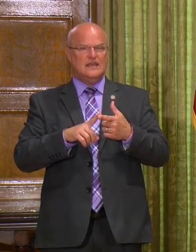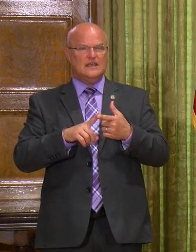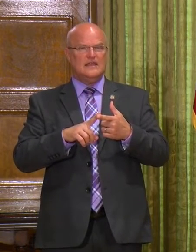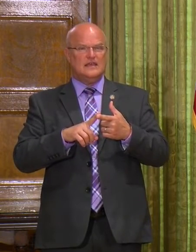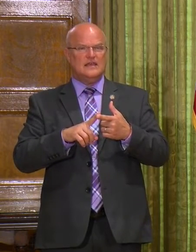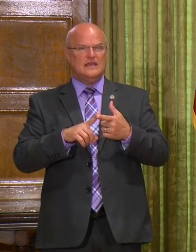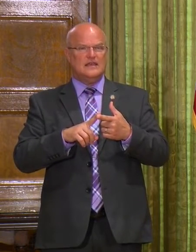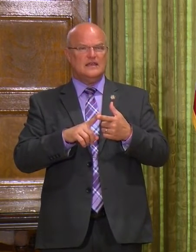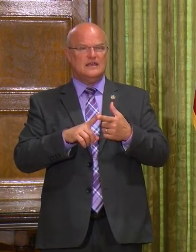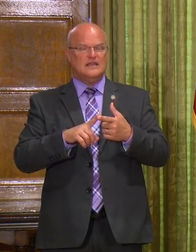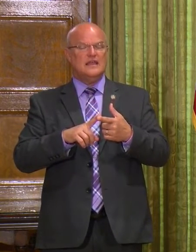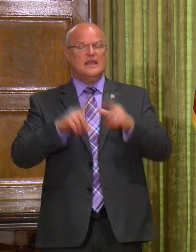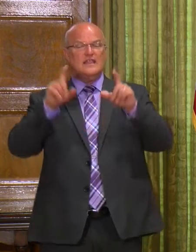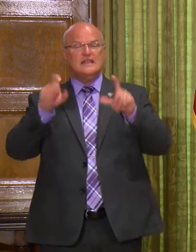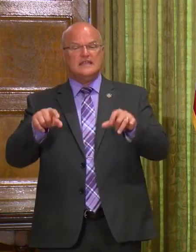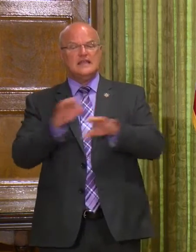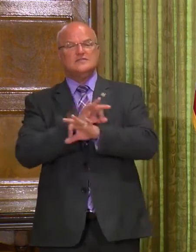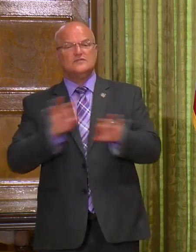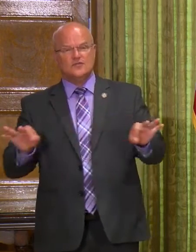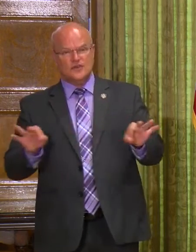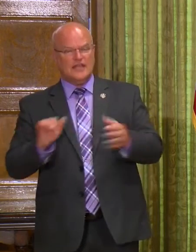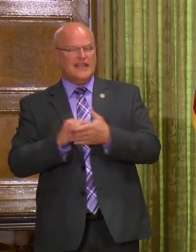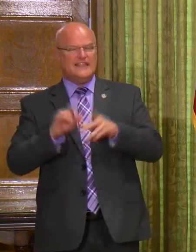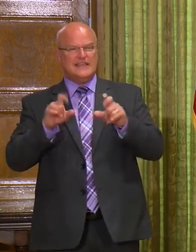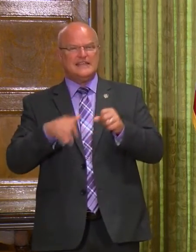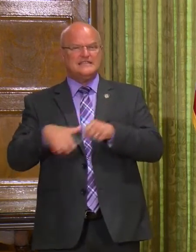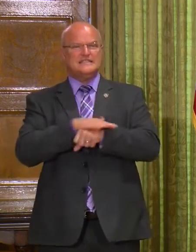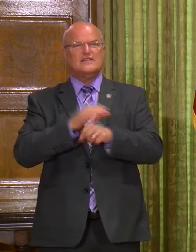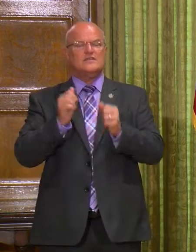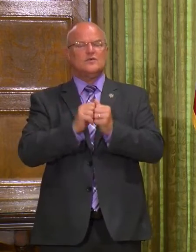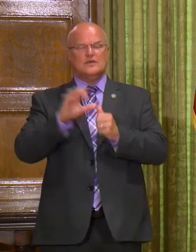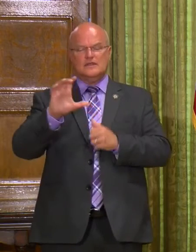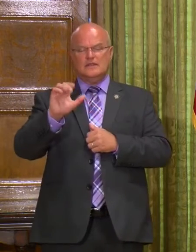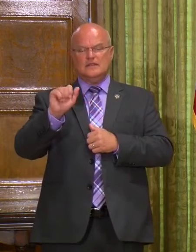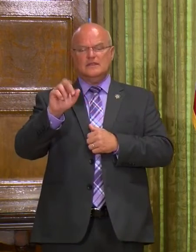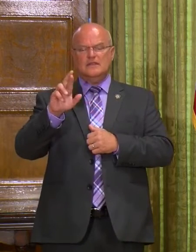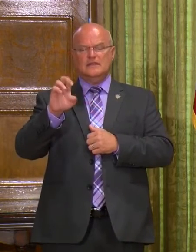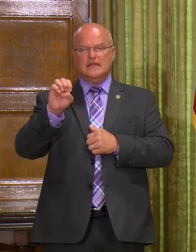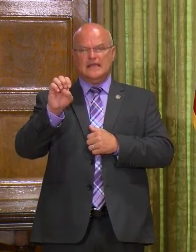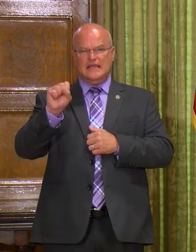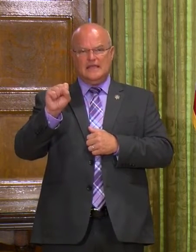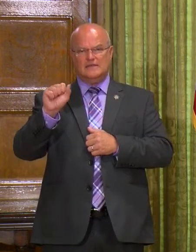test free, and that expense is covered under the CARES Act funding.